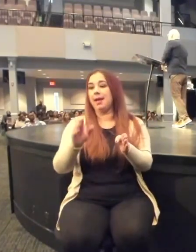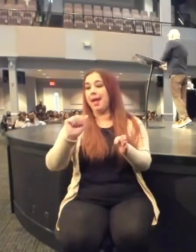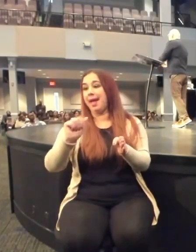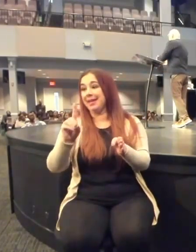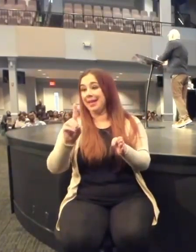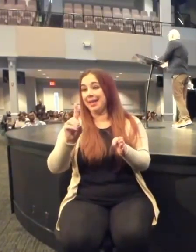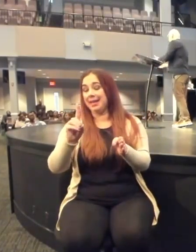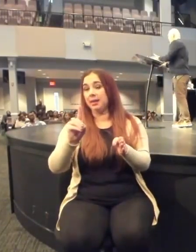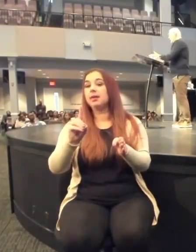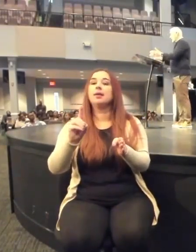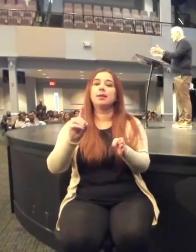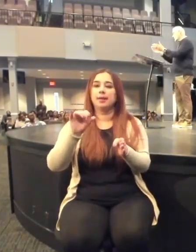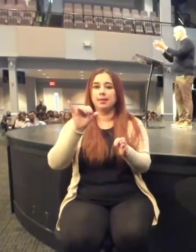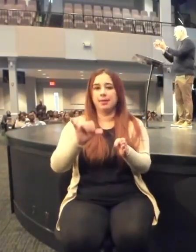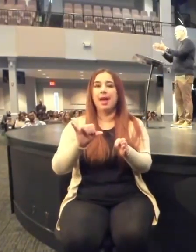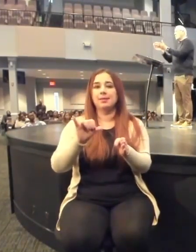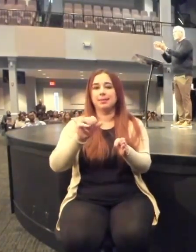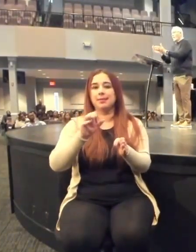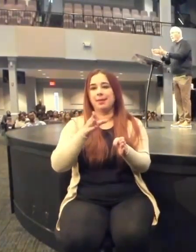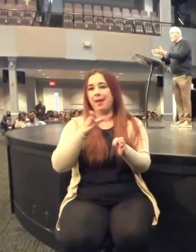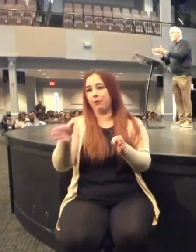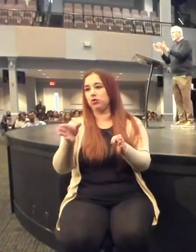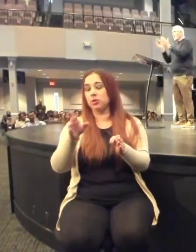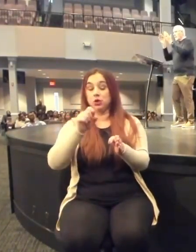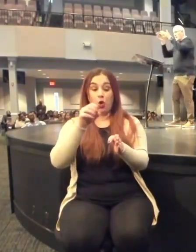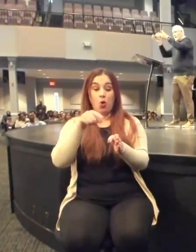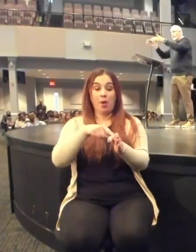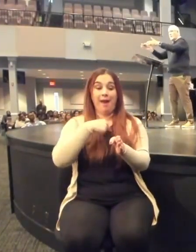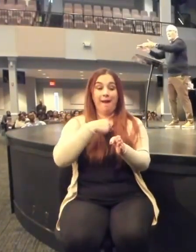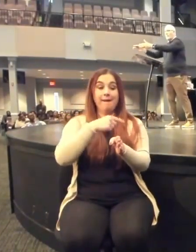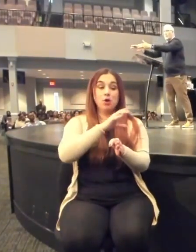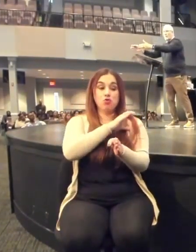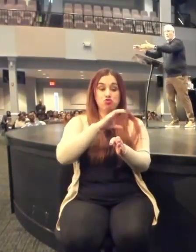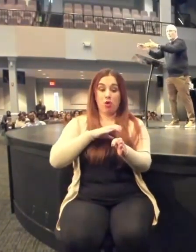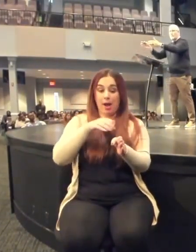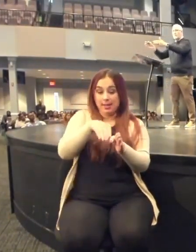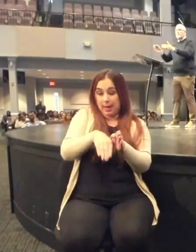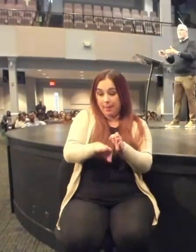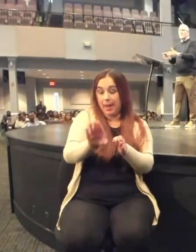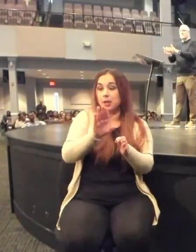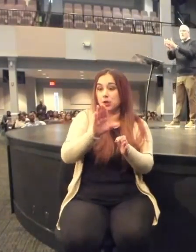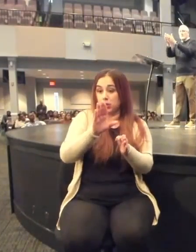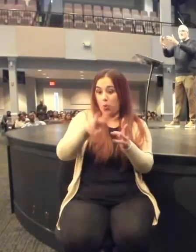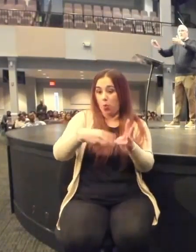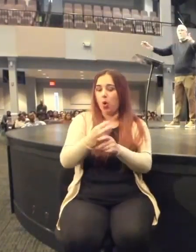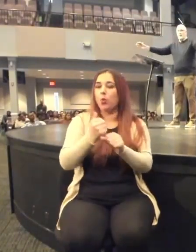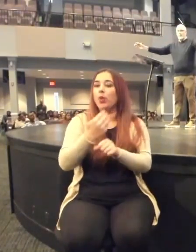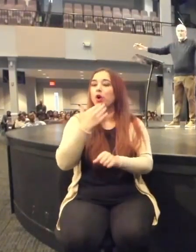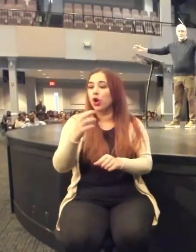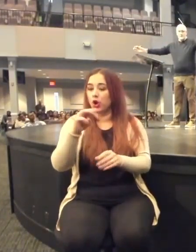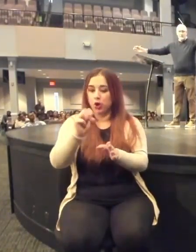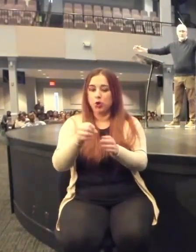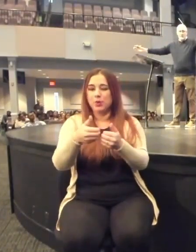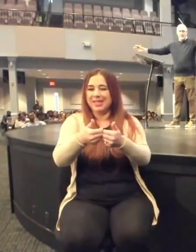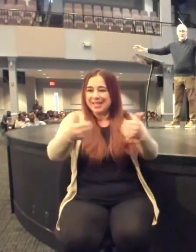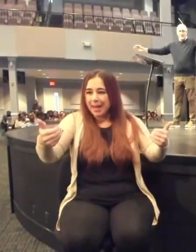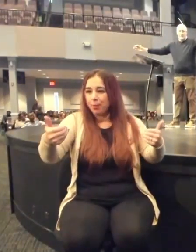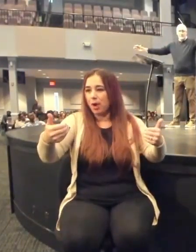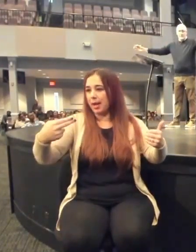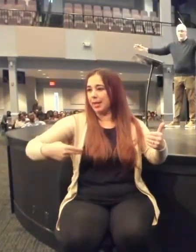year of our Lord. And so the coming of Christ entering into our world with good news separated